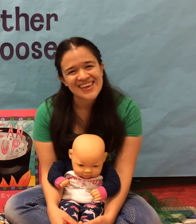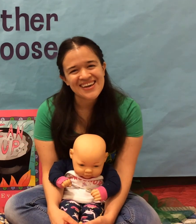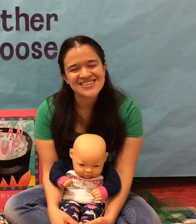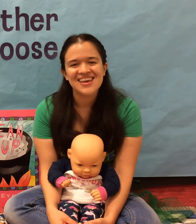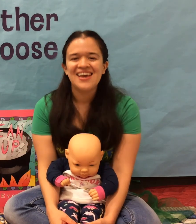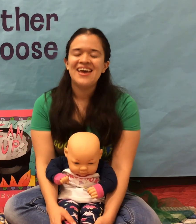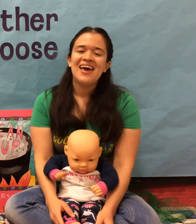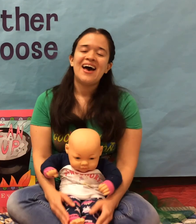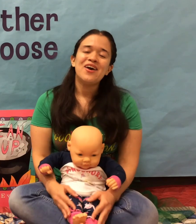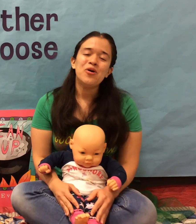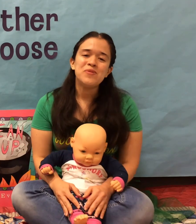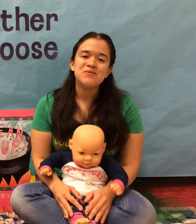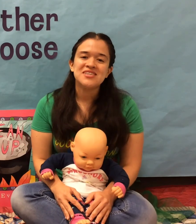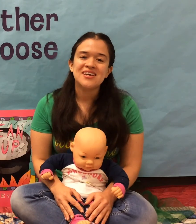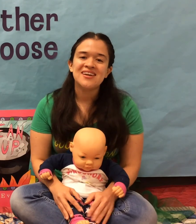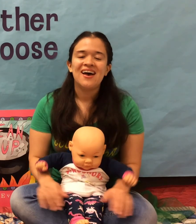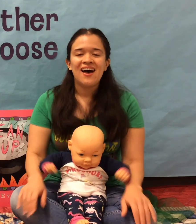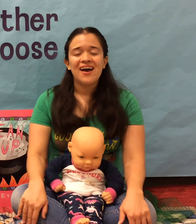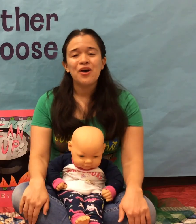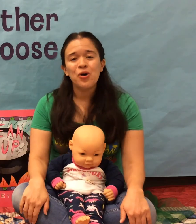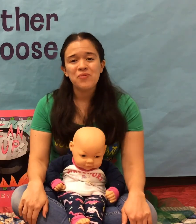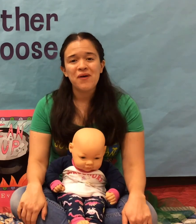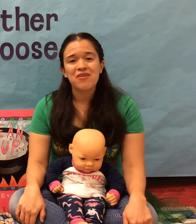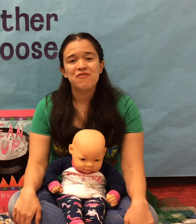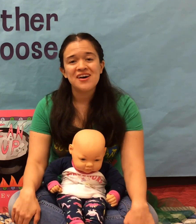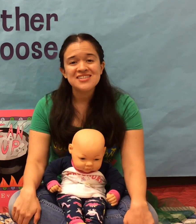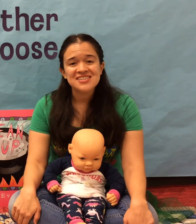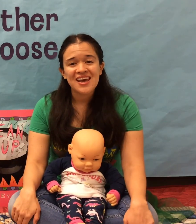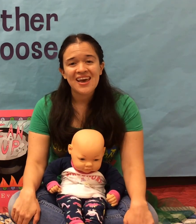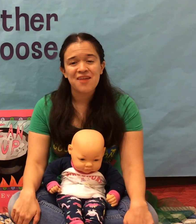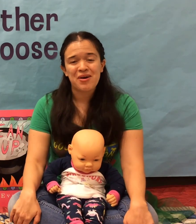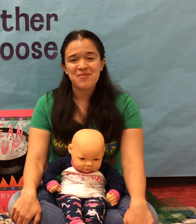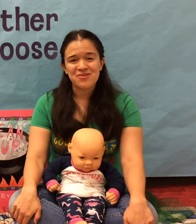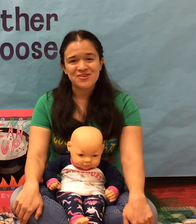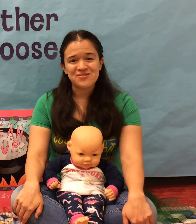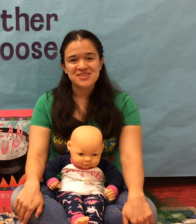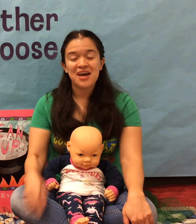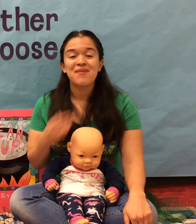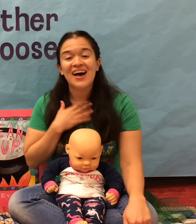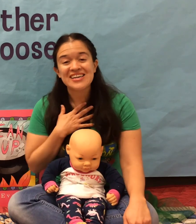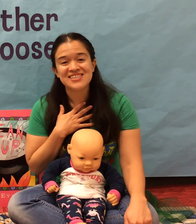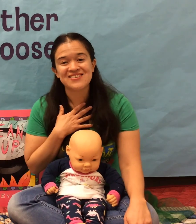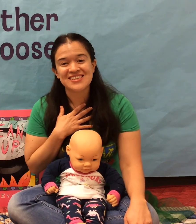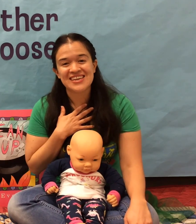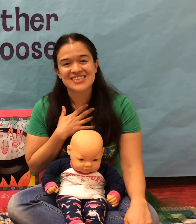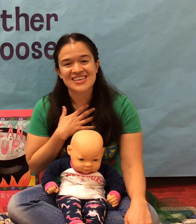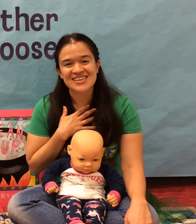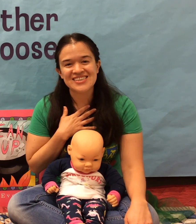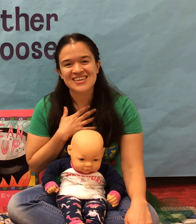that? I hope you did. I hope you had fun today at my Mother Goose Time. I certainly did.